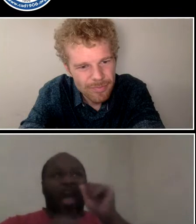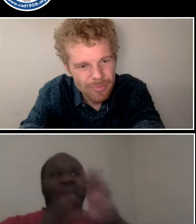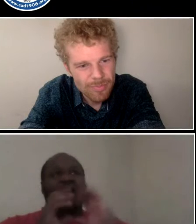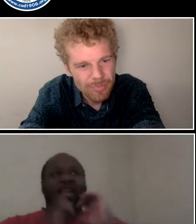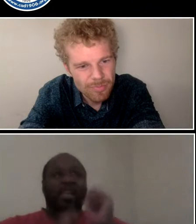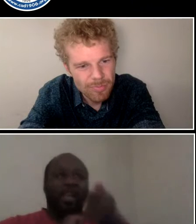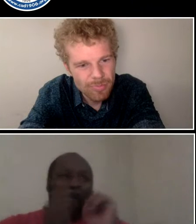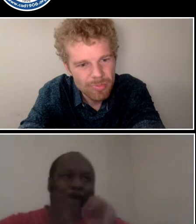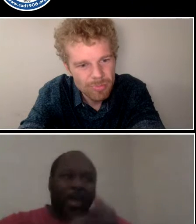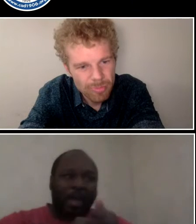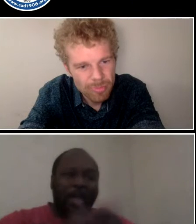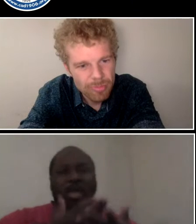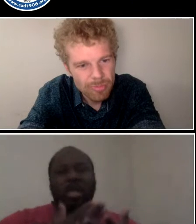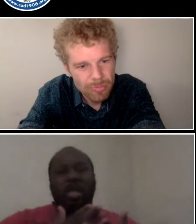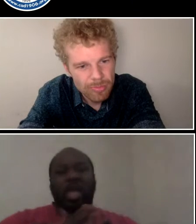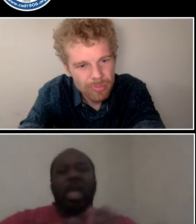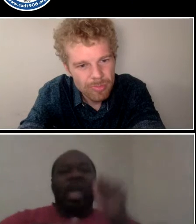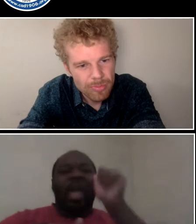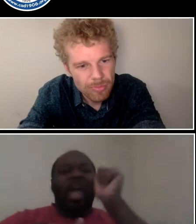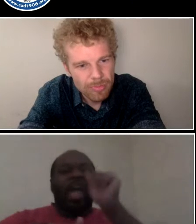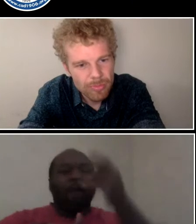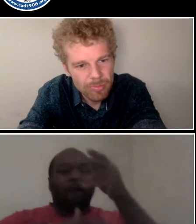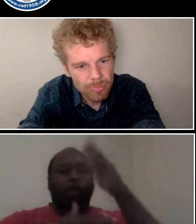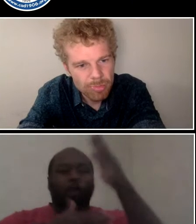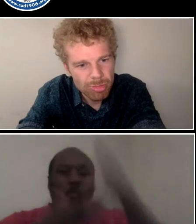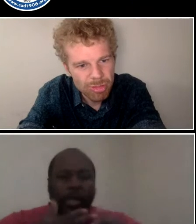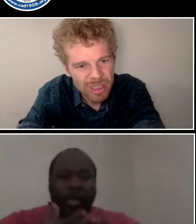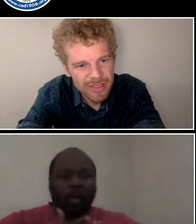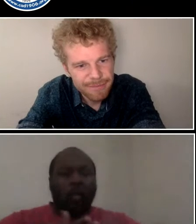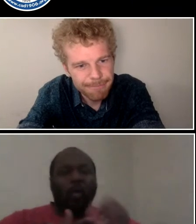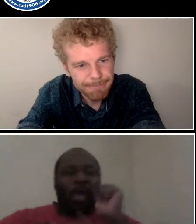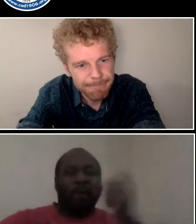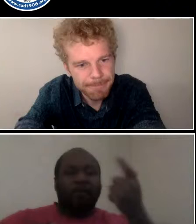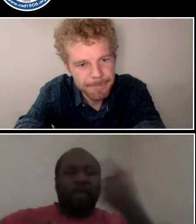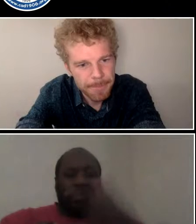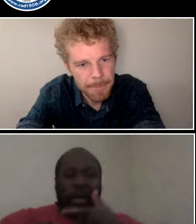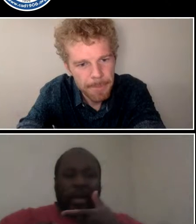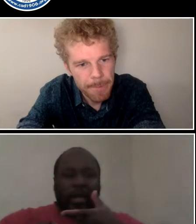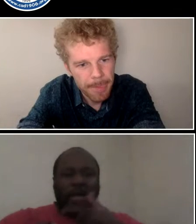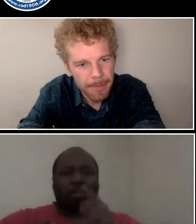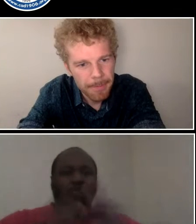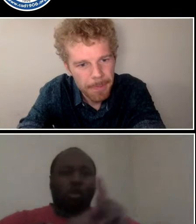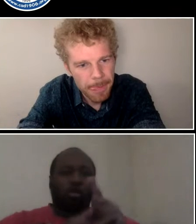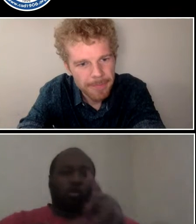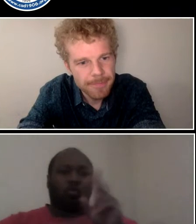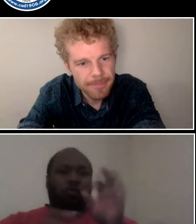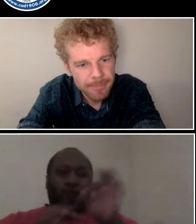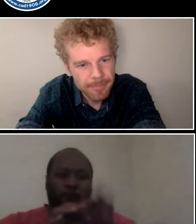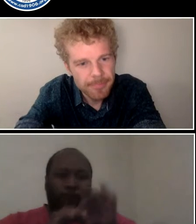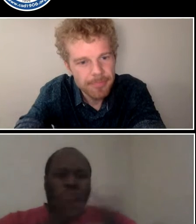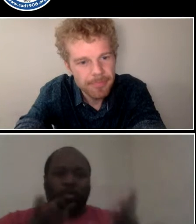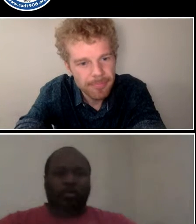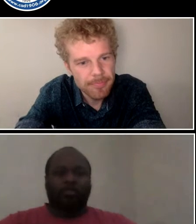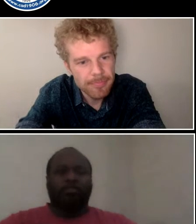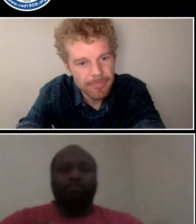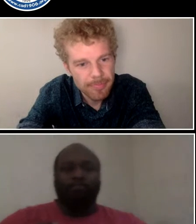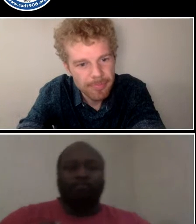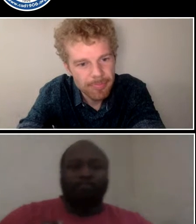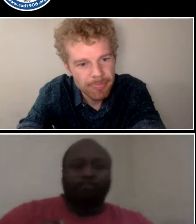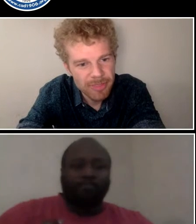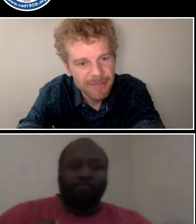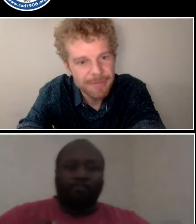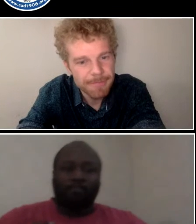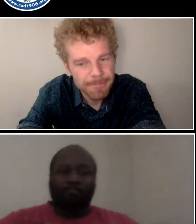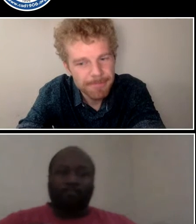he's typing it on the chat. Well, of course, when I was running for the campaign, I talked with